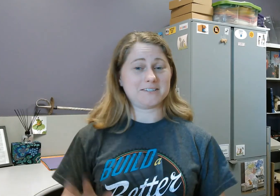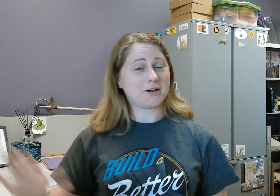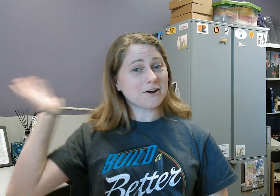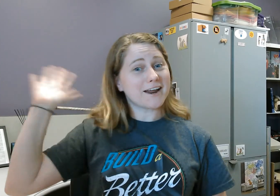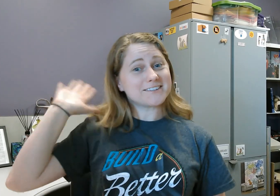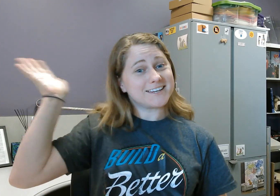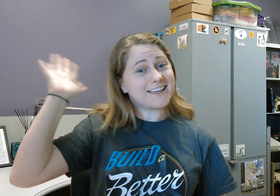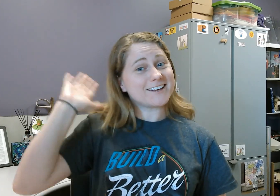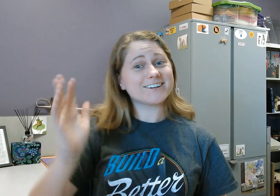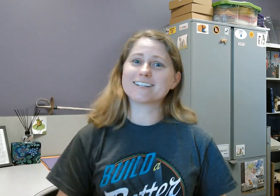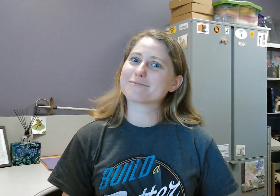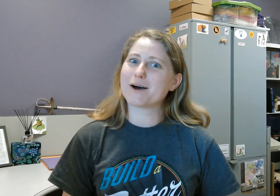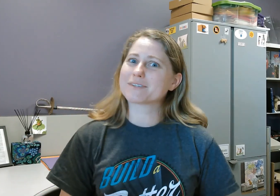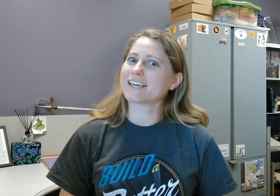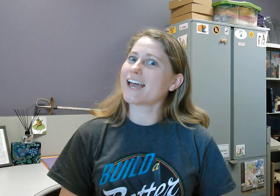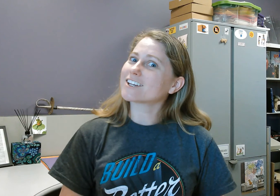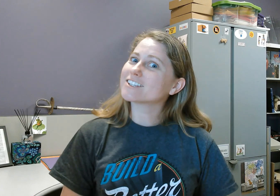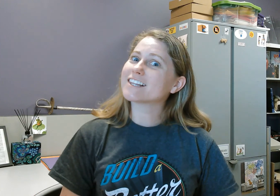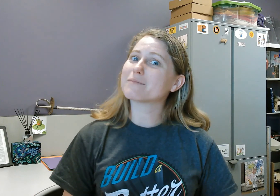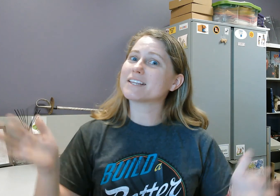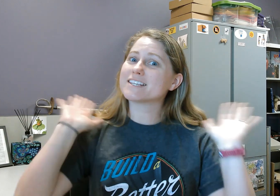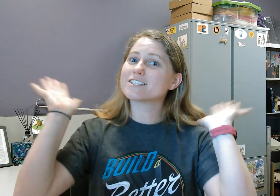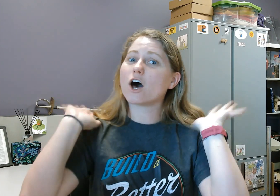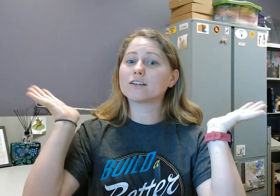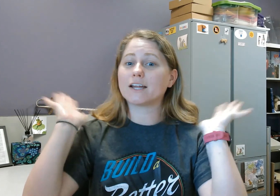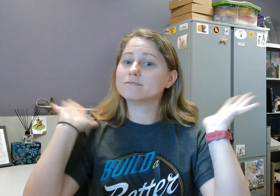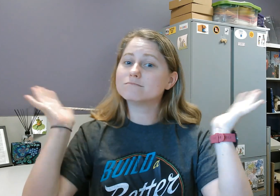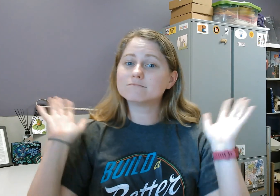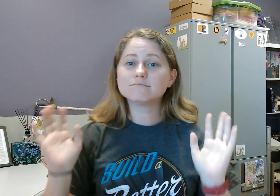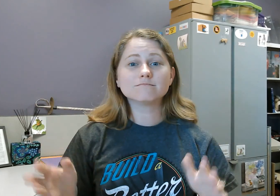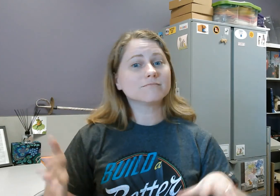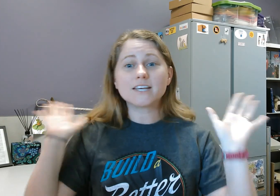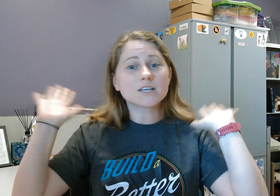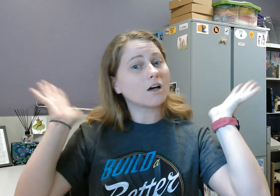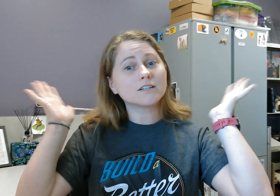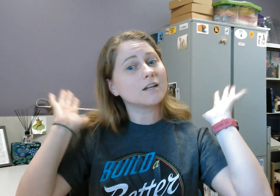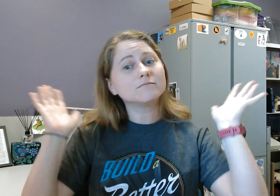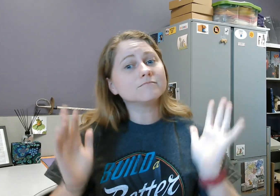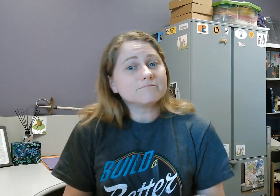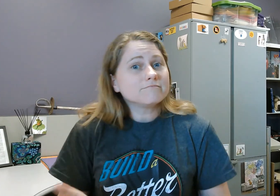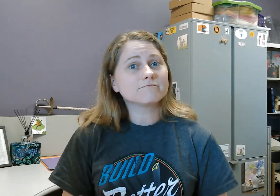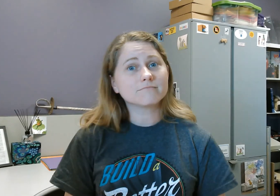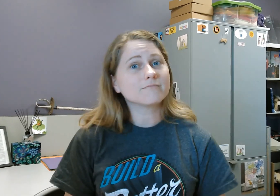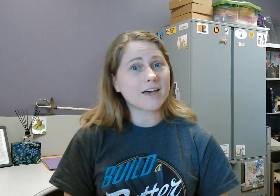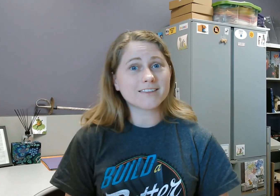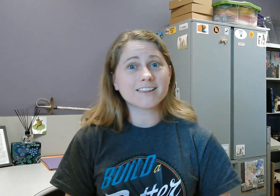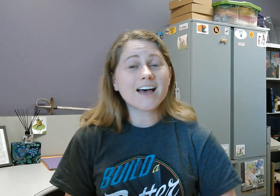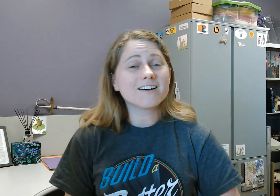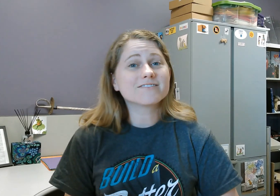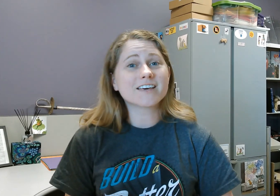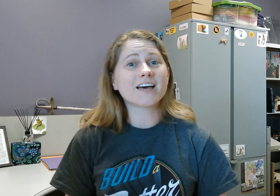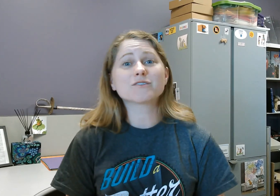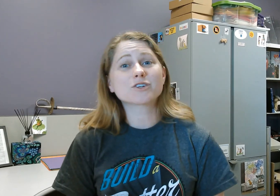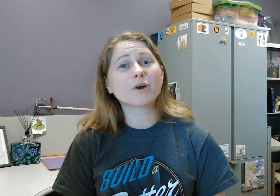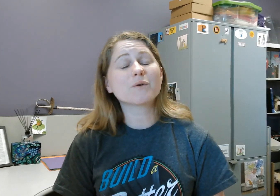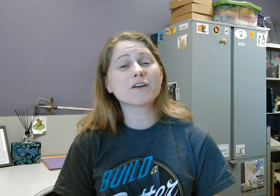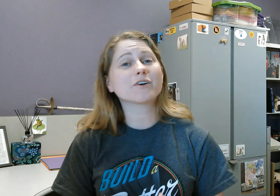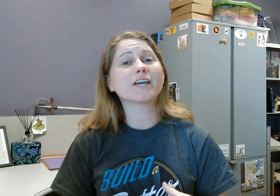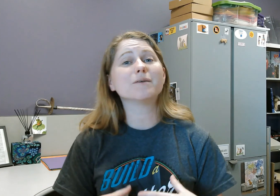like, all right, I'll see you later. And his mom was like, actually, that means he's all done. He's all done. and they left. And that was a great way for him